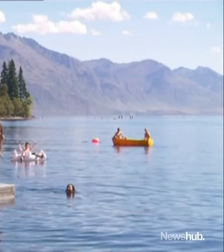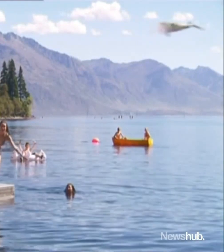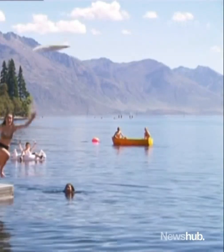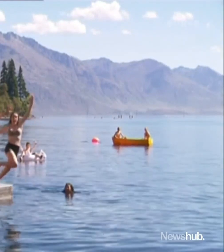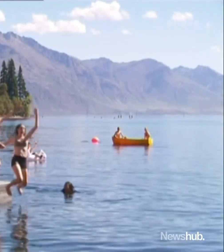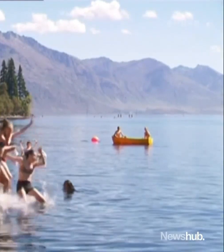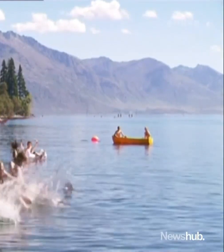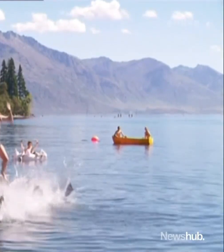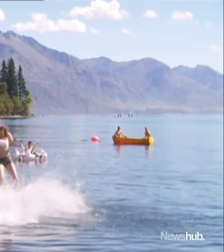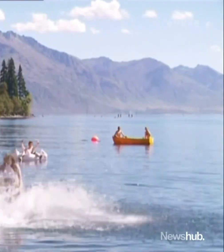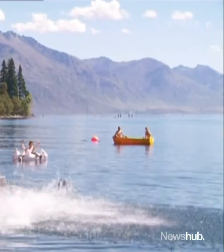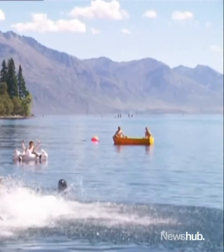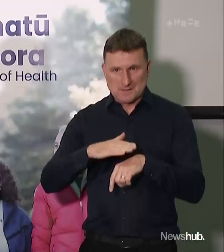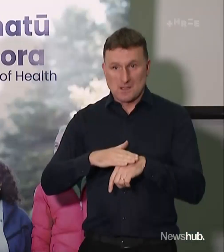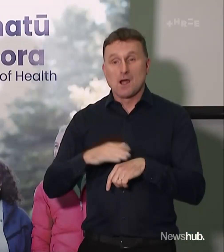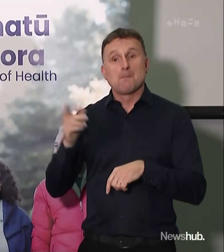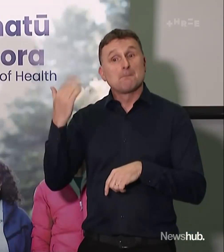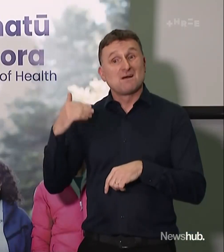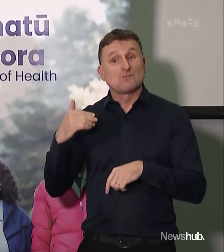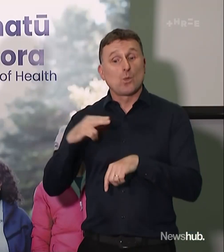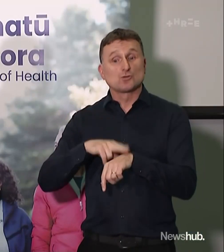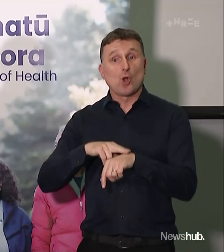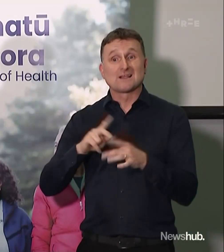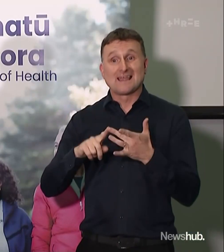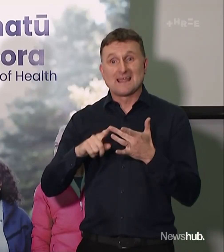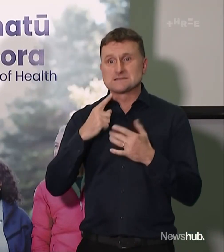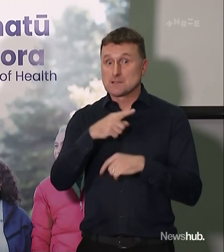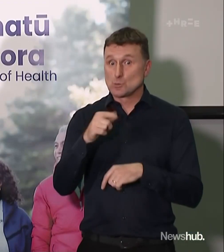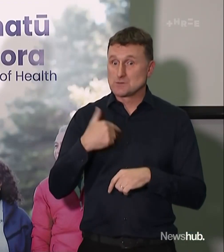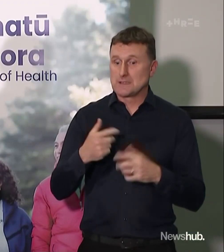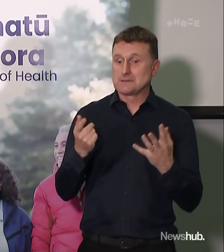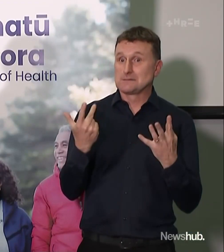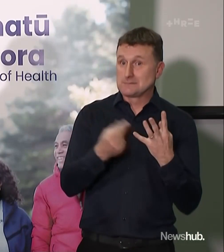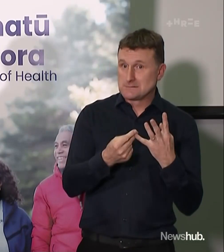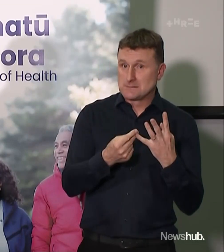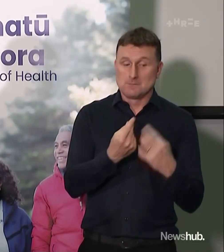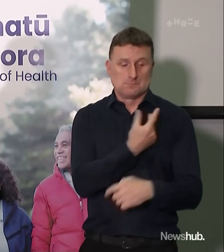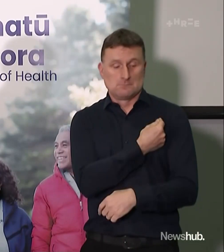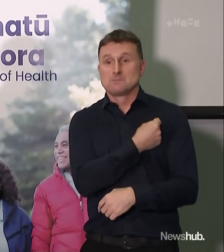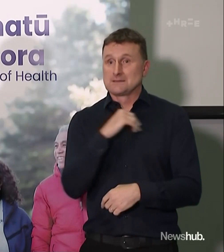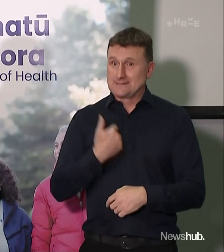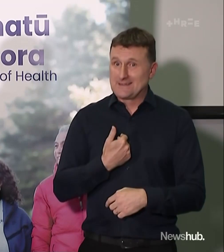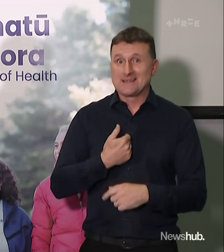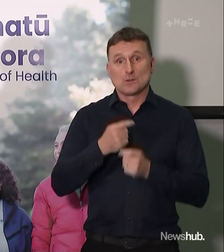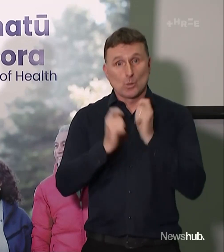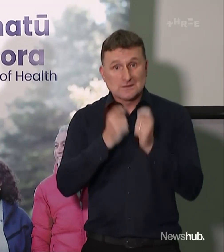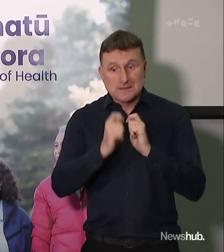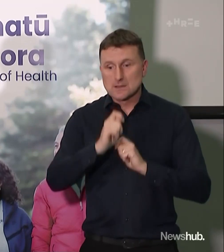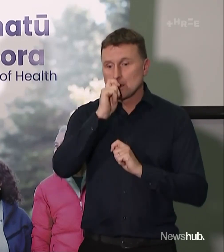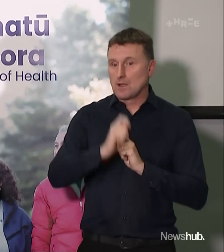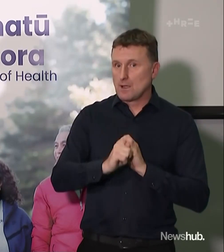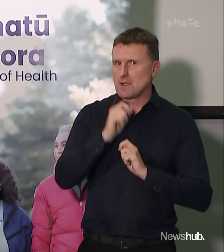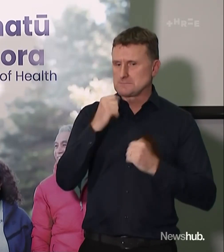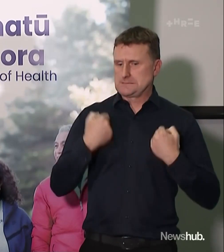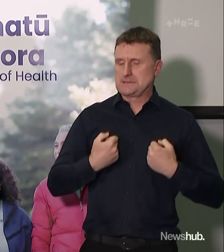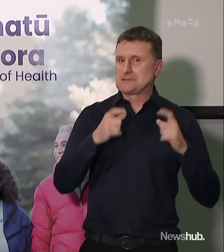can take on holiday. Get vaccinated when your dose falls due, test if you have symptoms, isolate if you test positive, and be